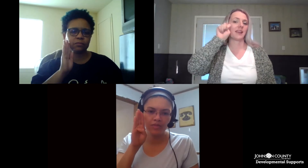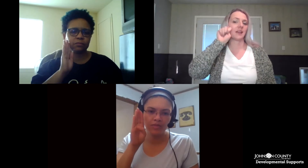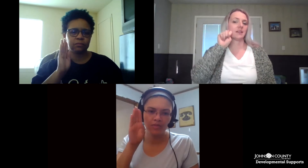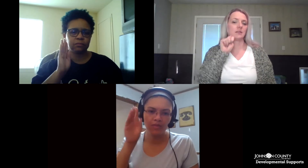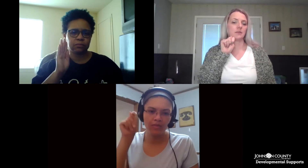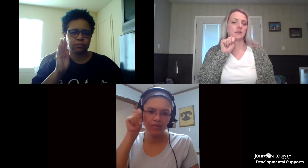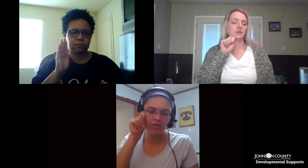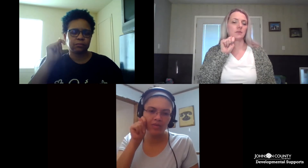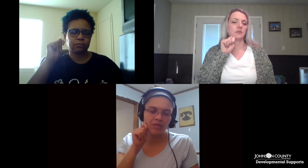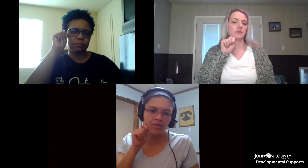Tan.